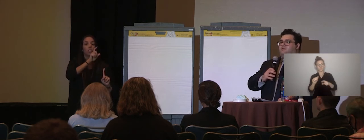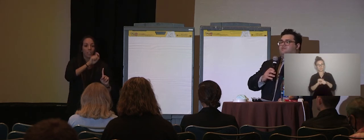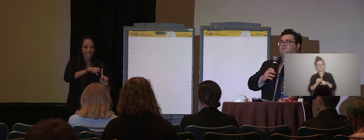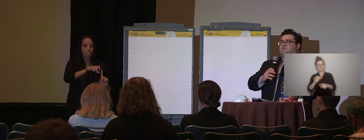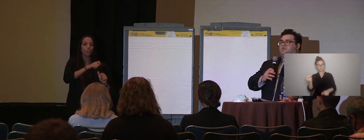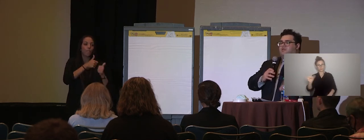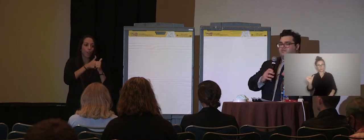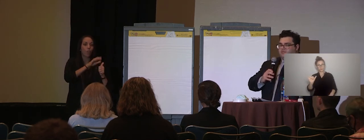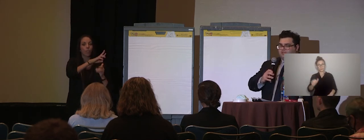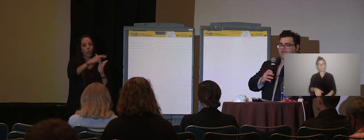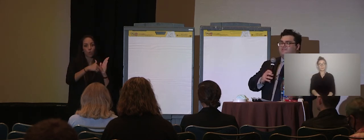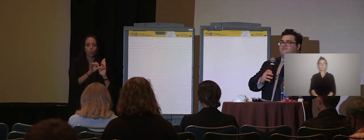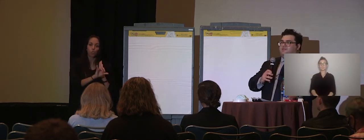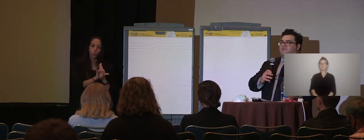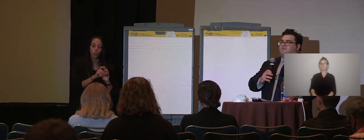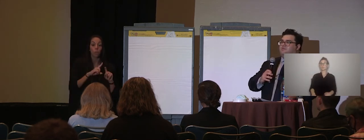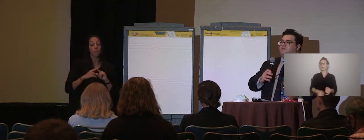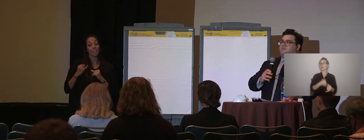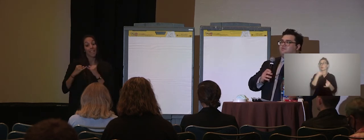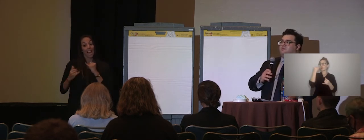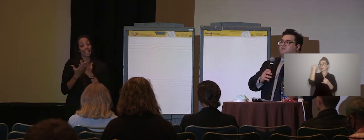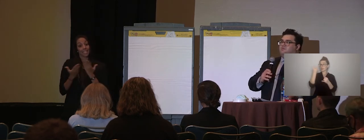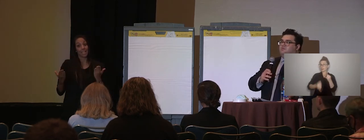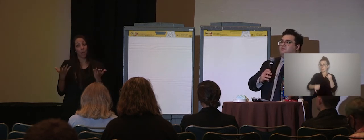our end. And then lastly,